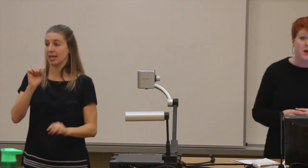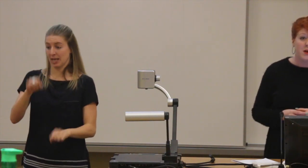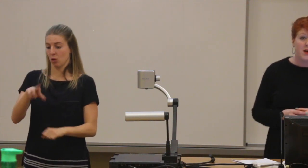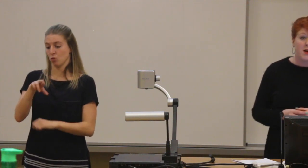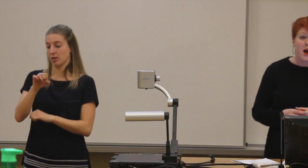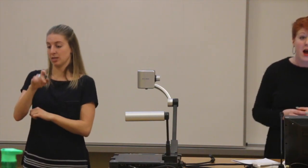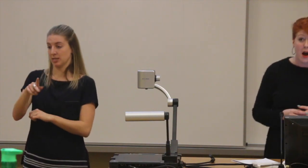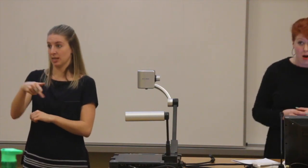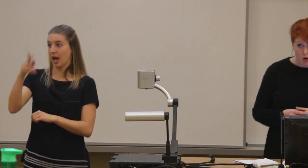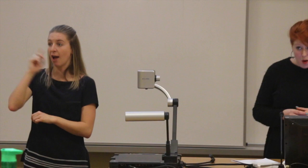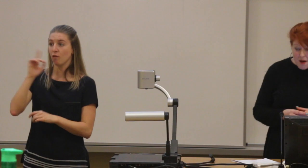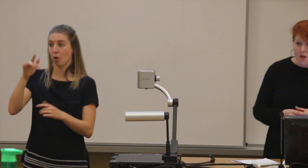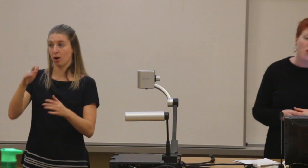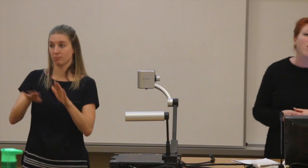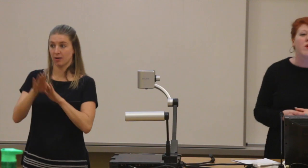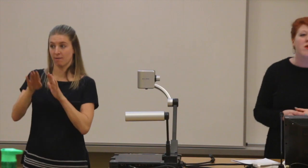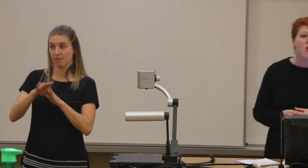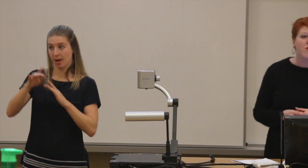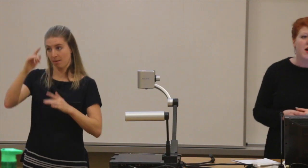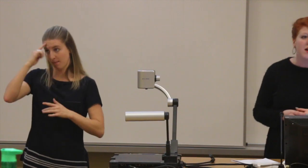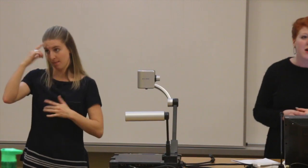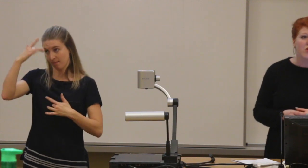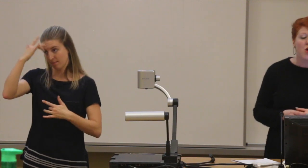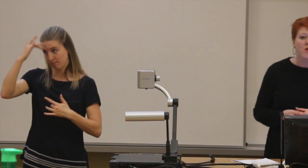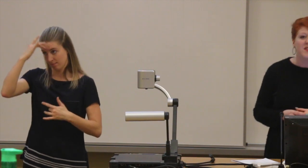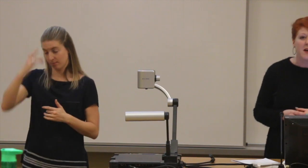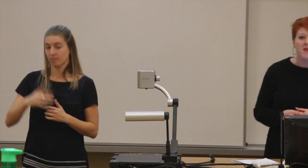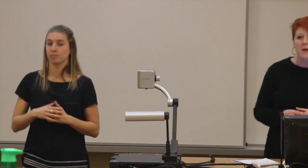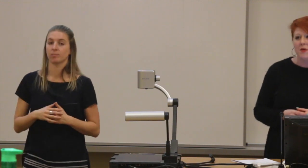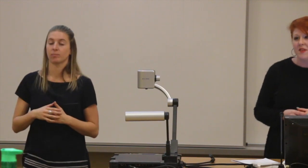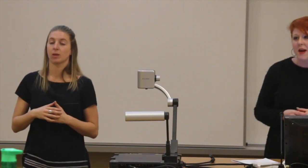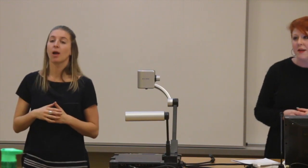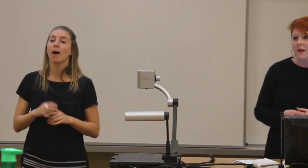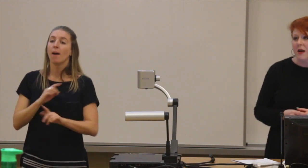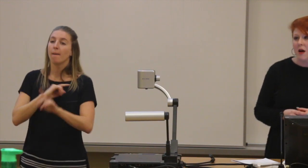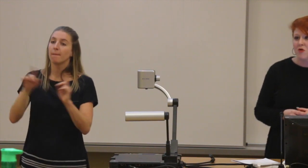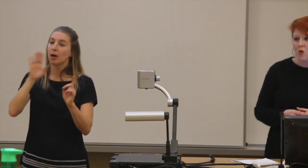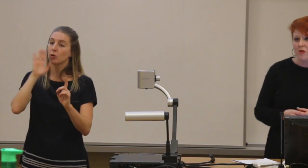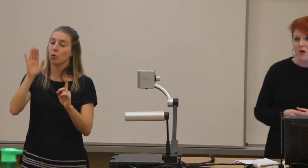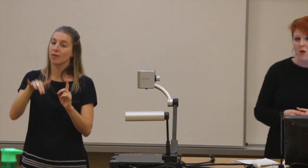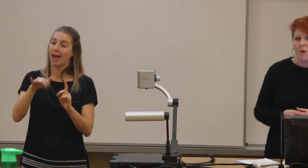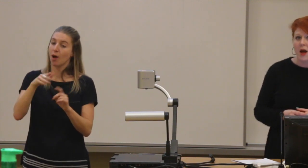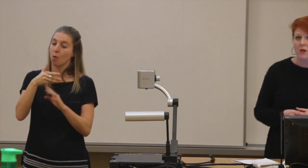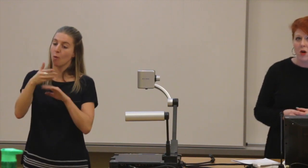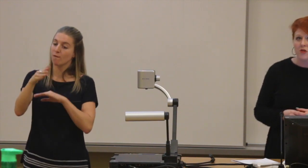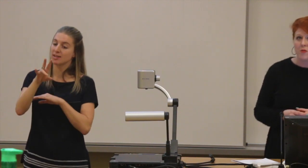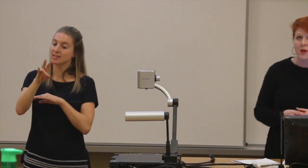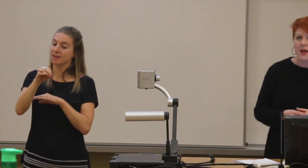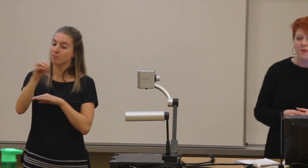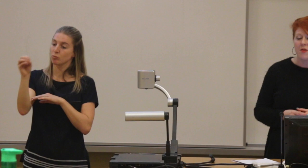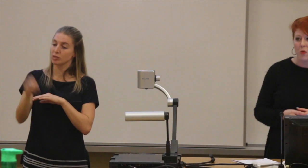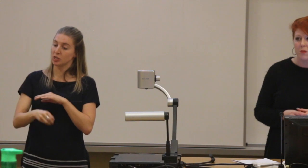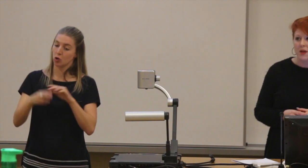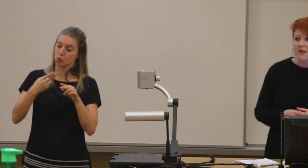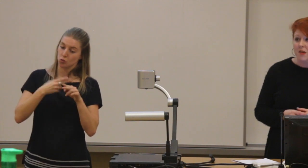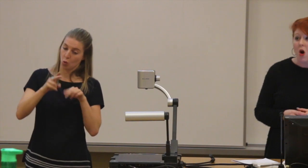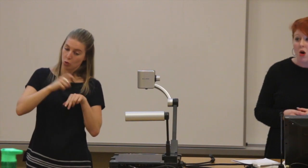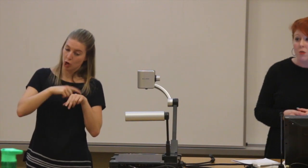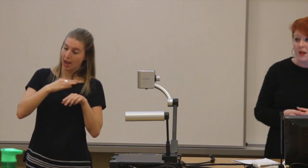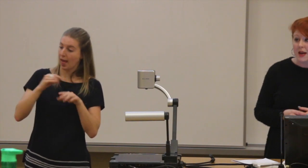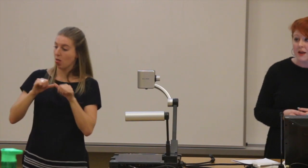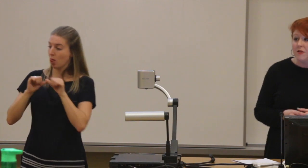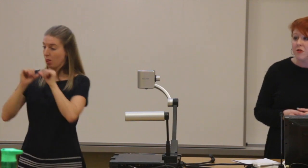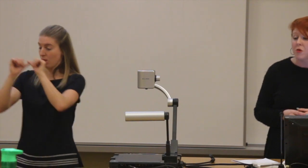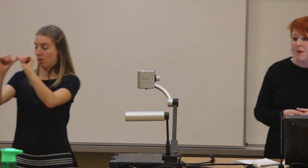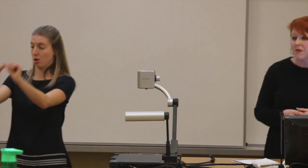depression. However, when we know that actually over 70% of short-term and long-term claims in the workplace